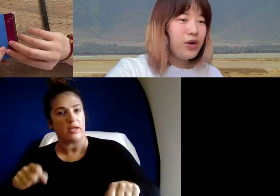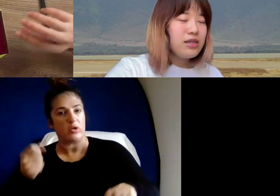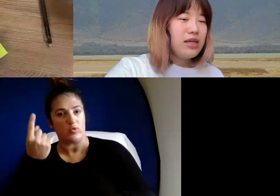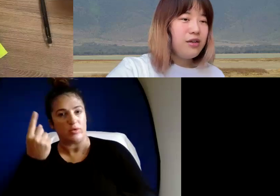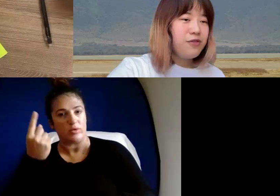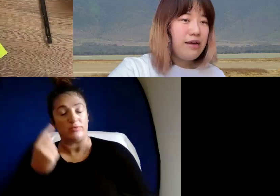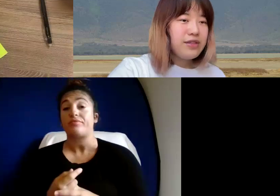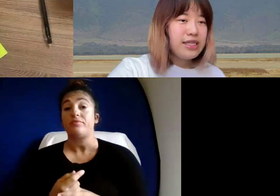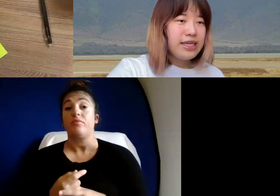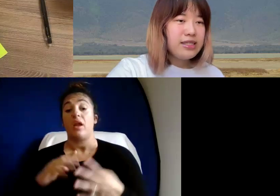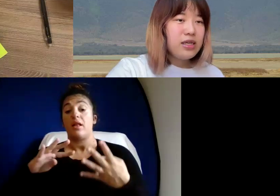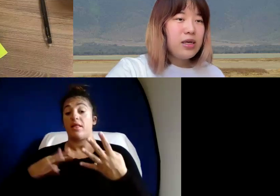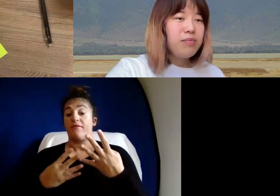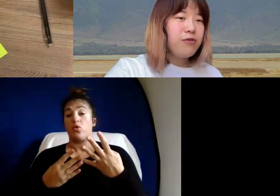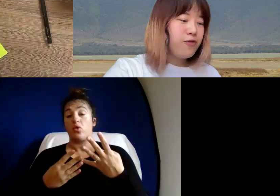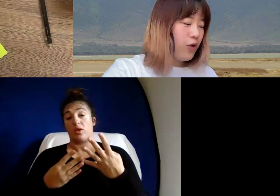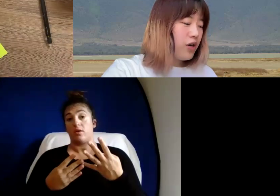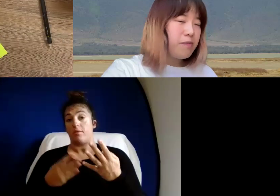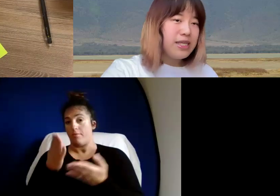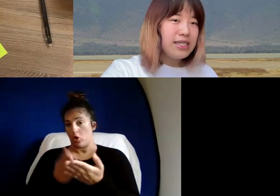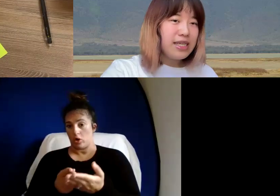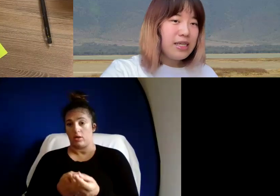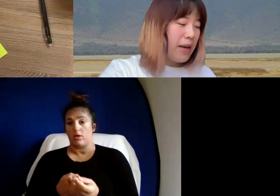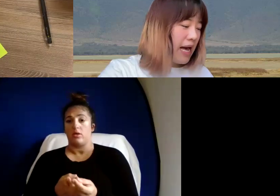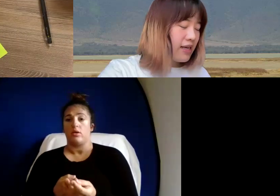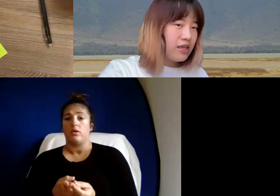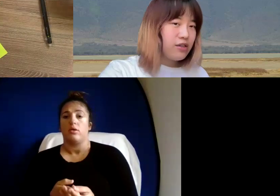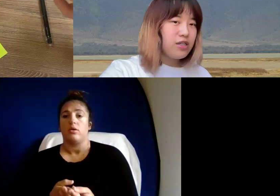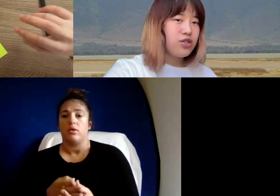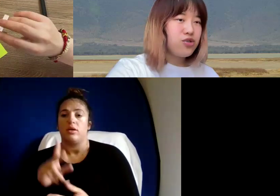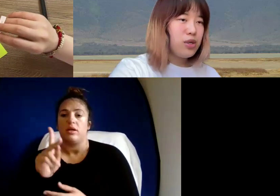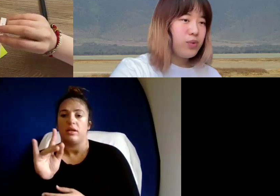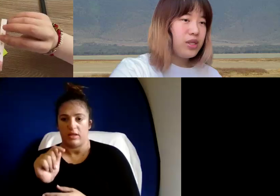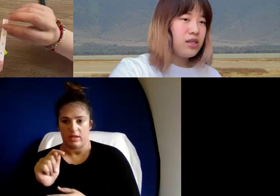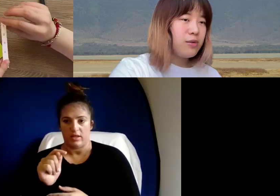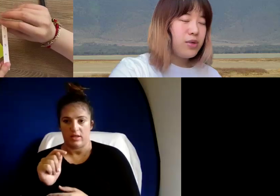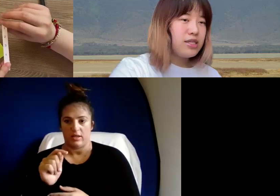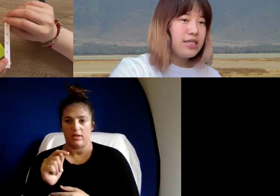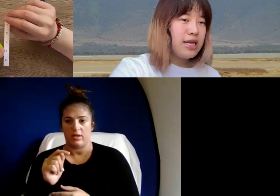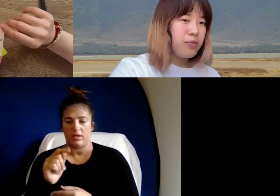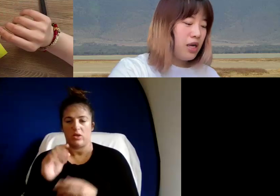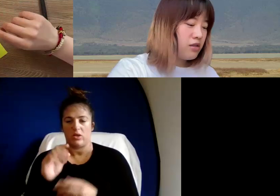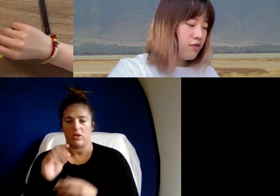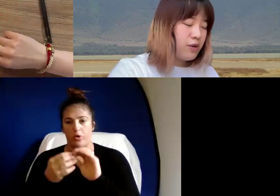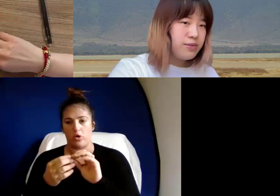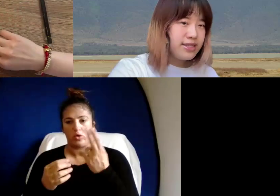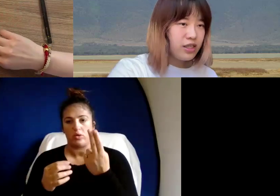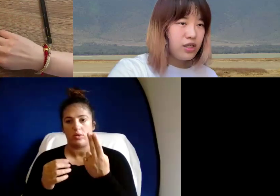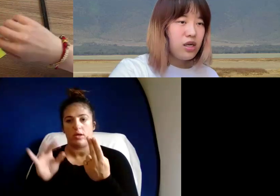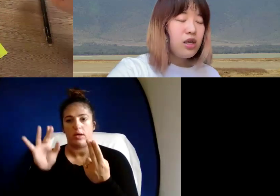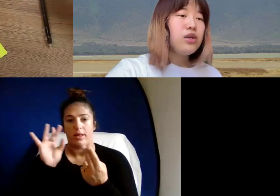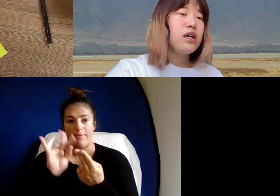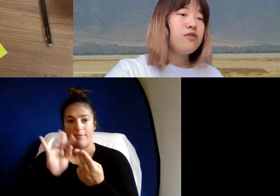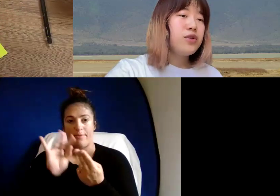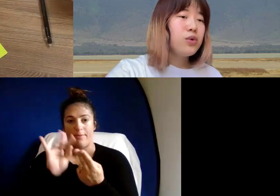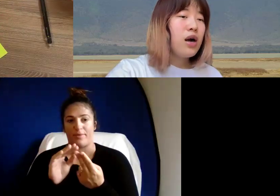Step 4, if you have the kit, before peeling the back of the strip with the numbers and put on the foam